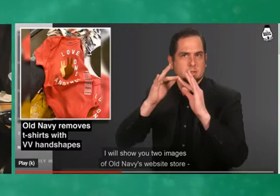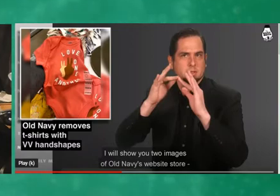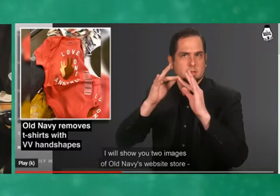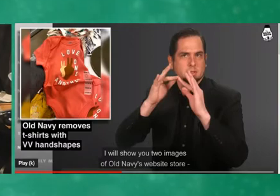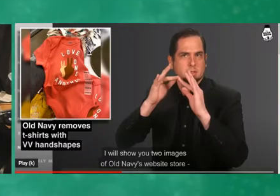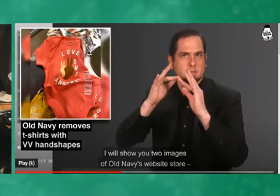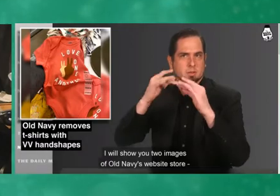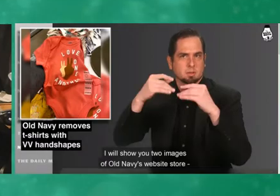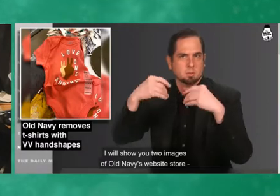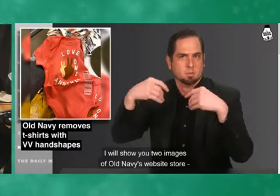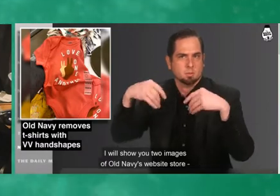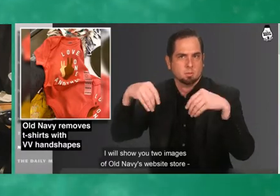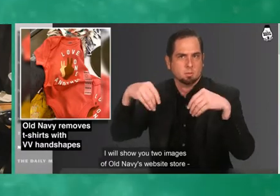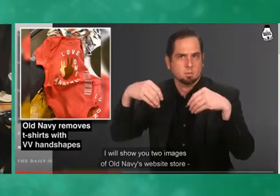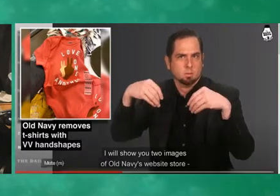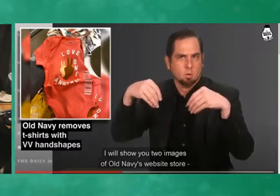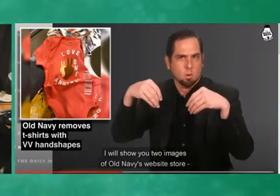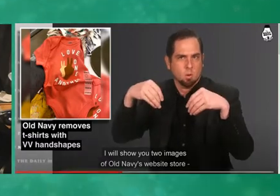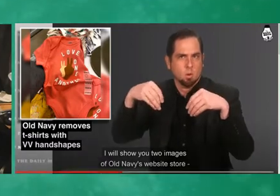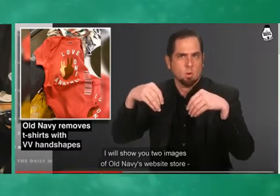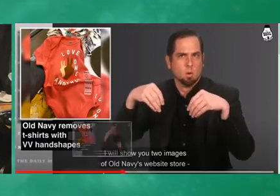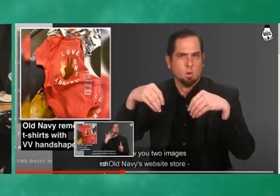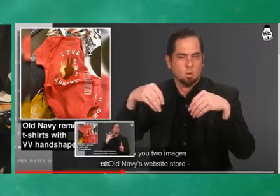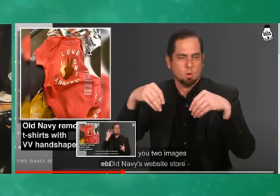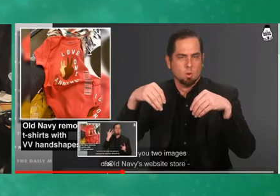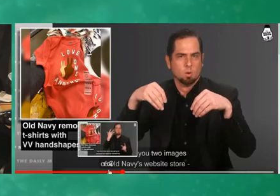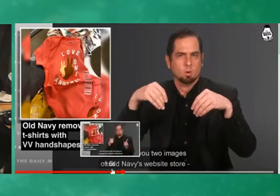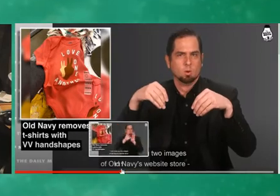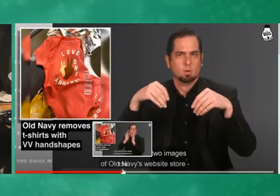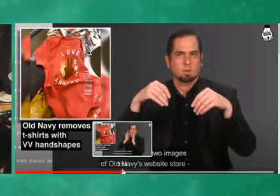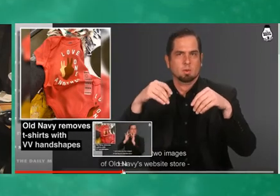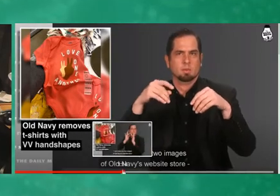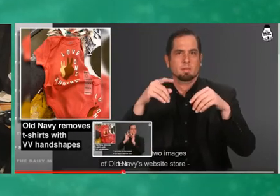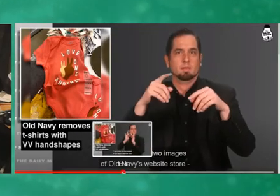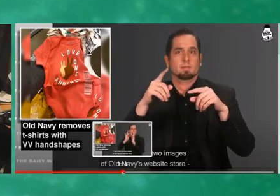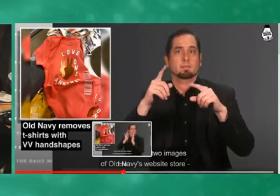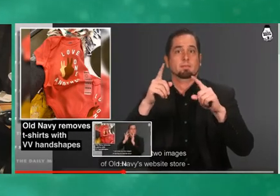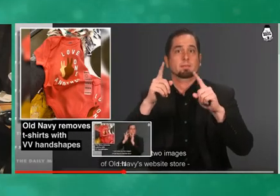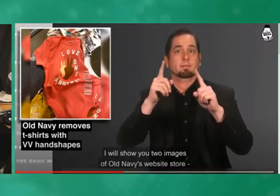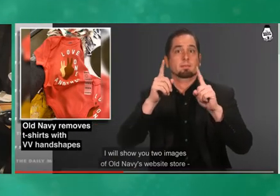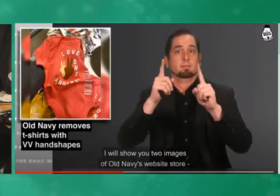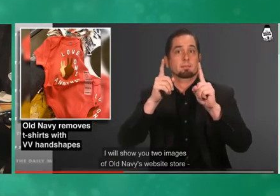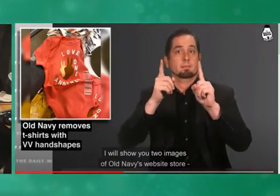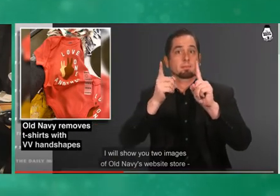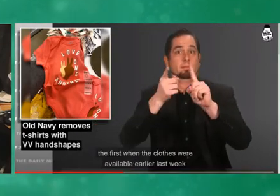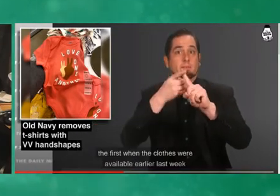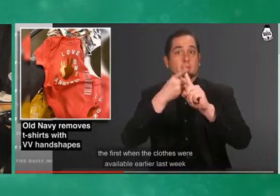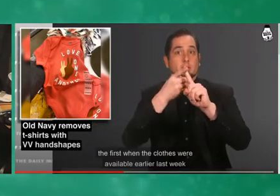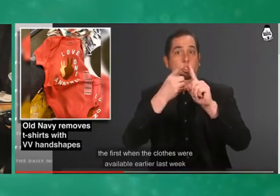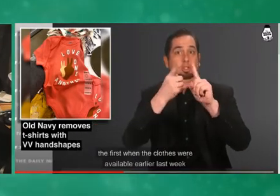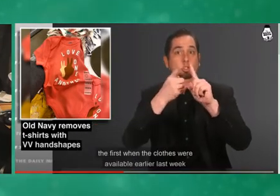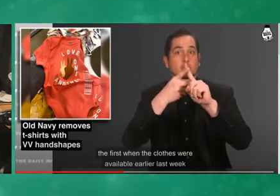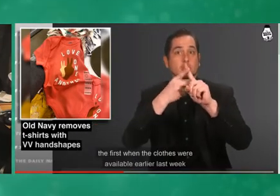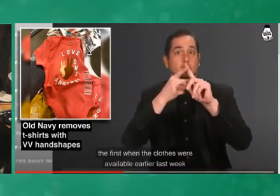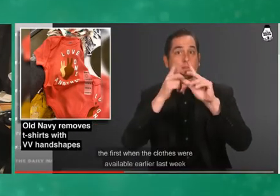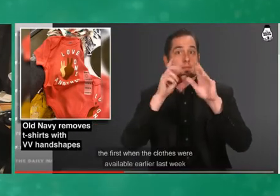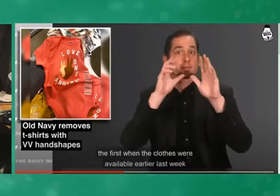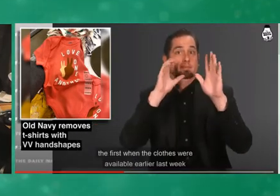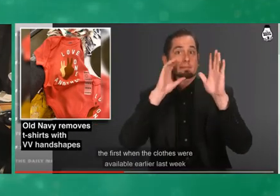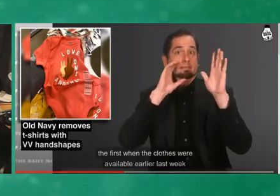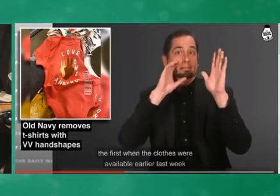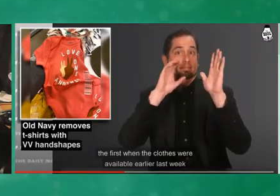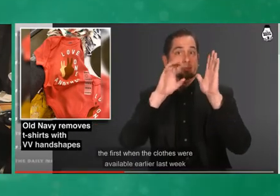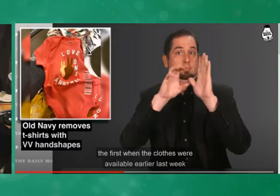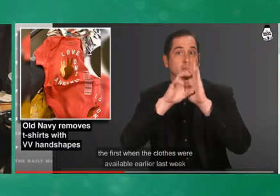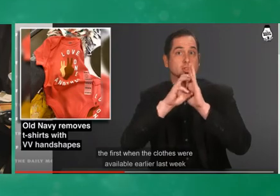OLDNAVY, right? It on the web, on the internet store. I'll show you two pictures from Old Navy's internet store.